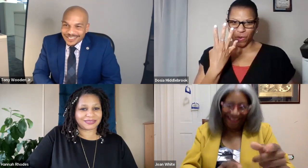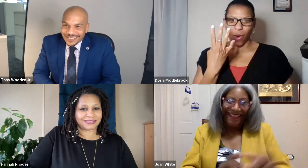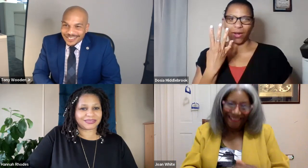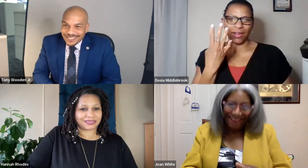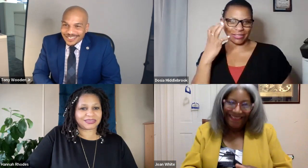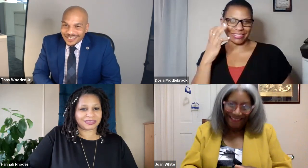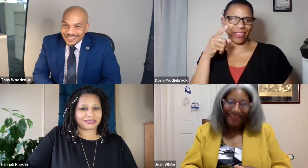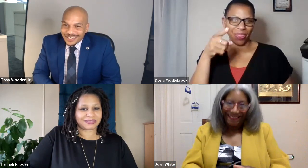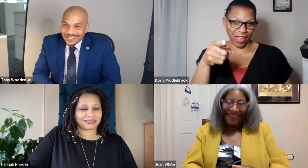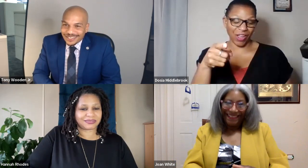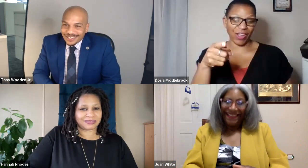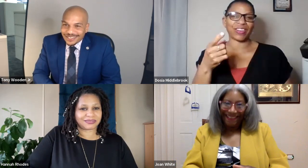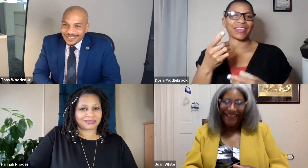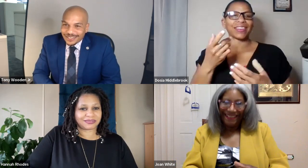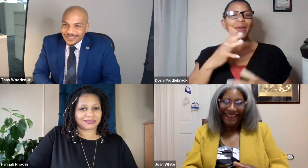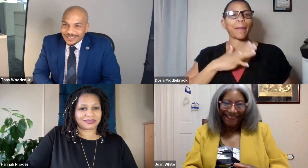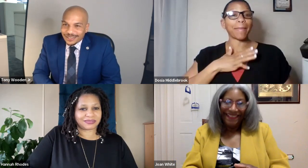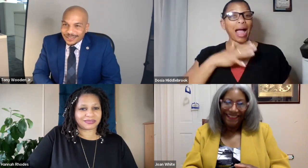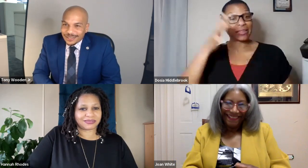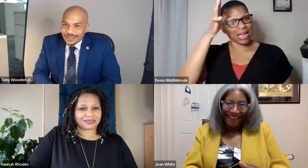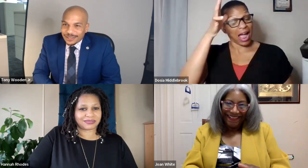is saying that's right. I know there's 3 or 4 cousins I know